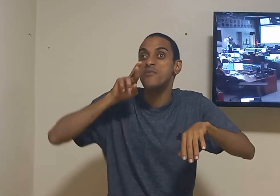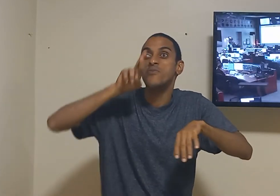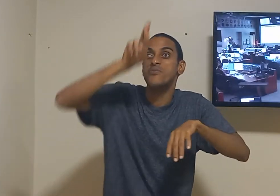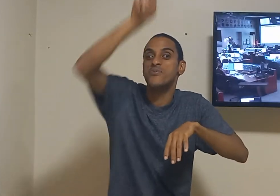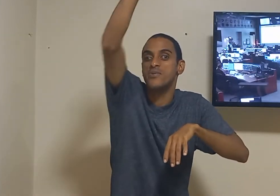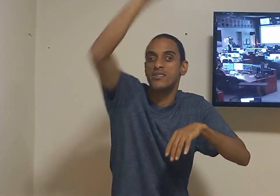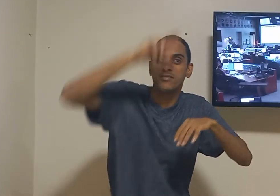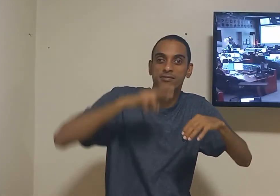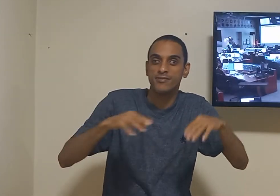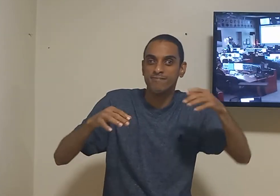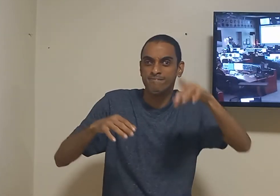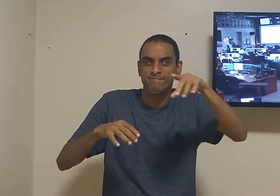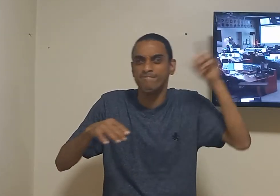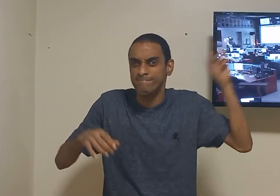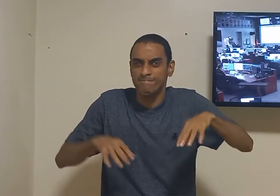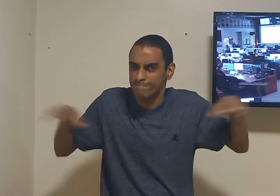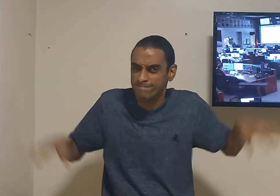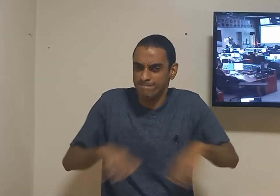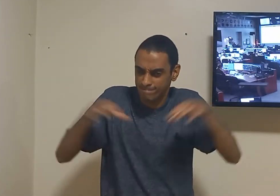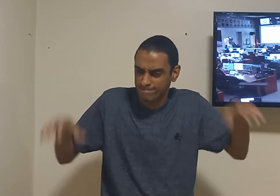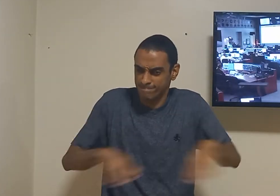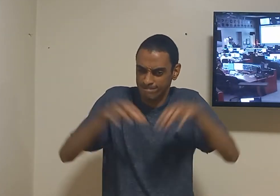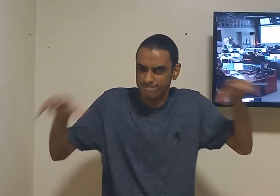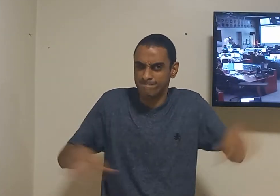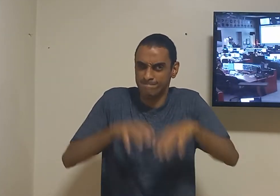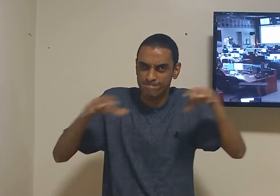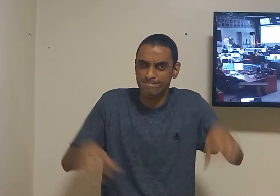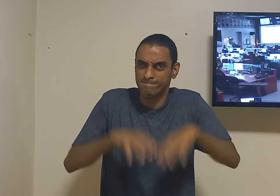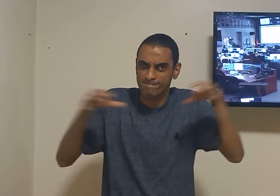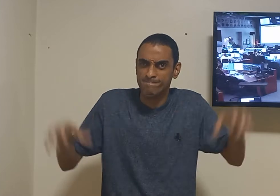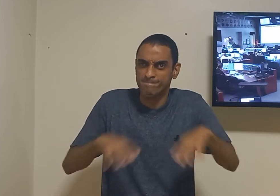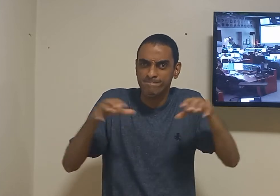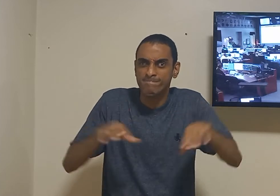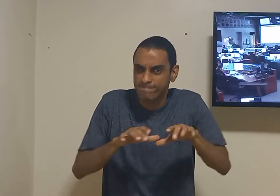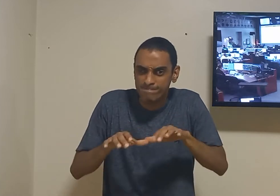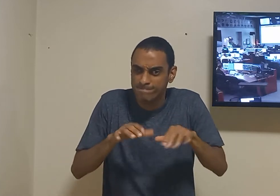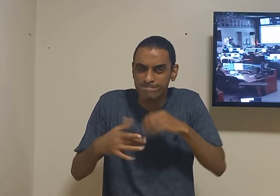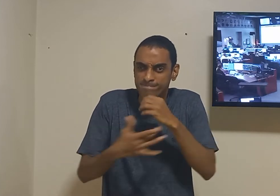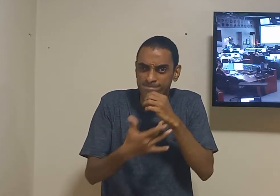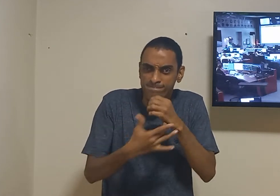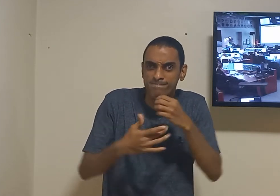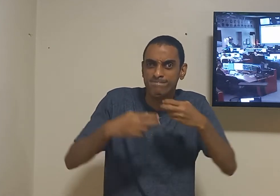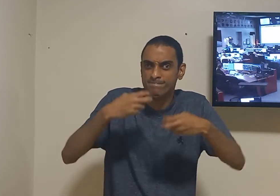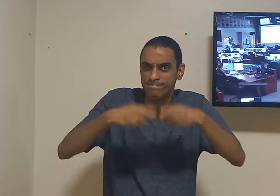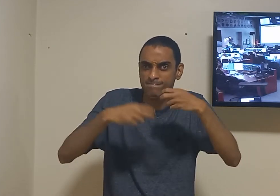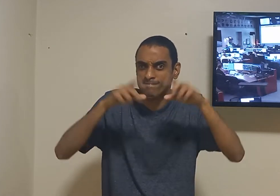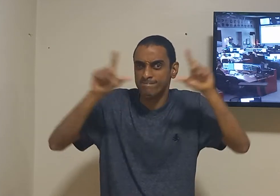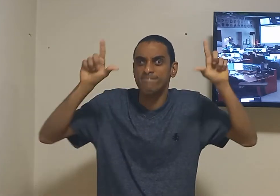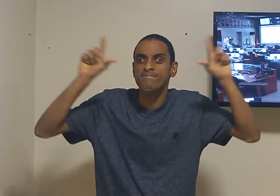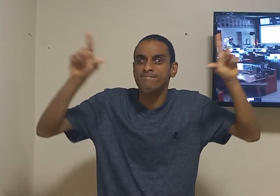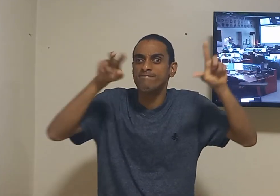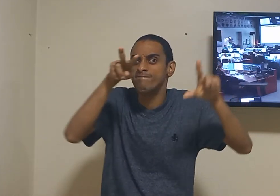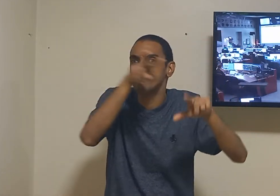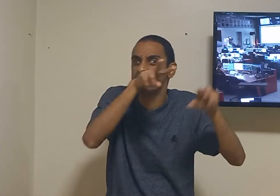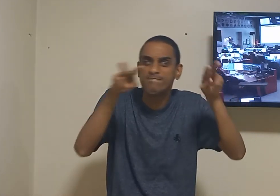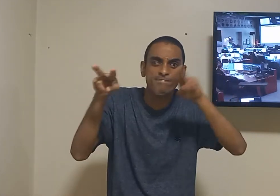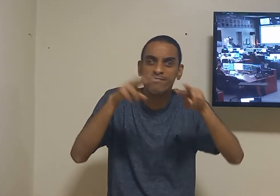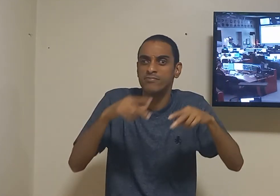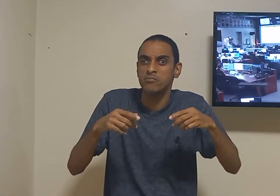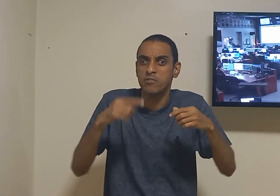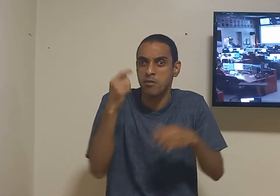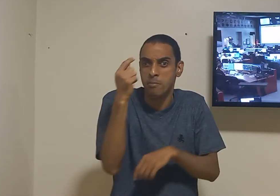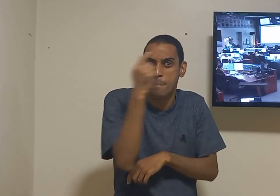And there you did see a replay of that launch of the Space Launch System, which blasted off from the Kennedy Space Center at 12:47 a.m.